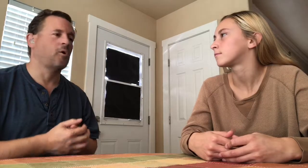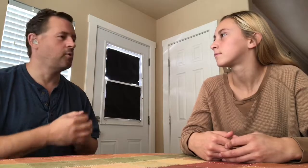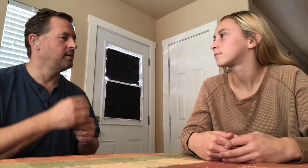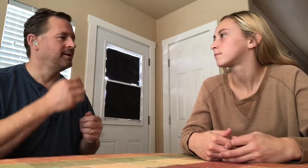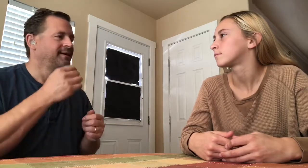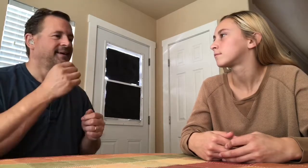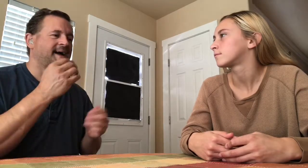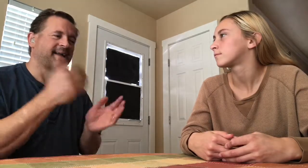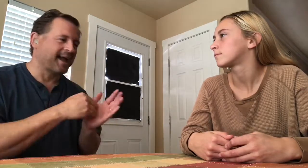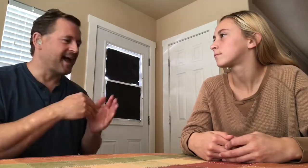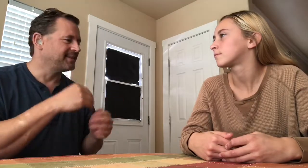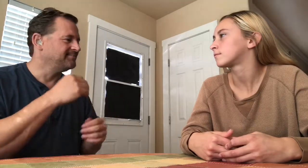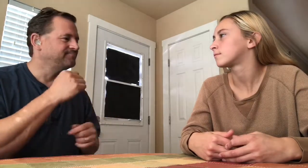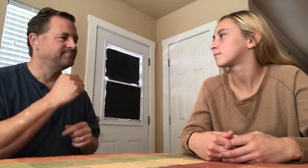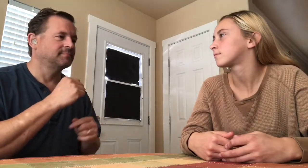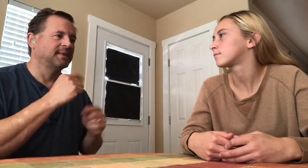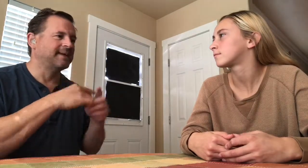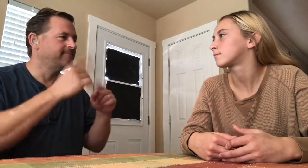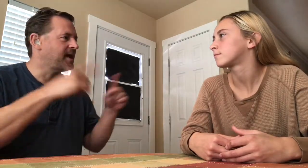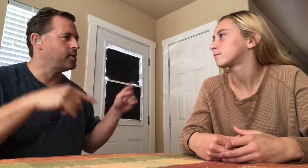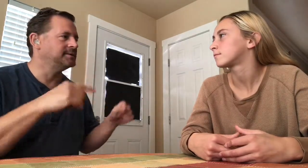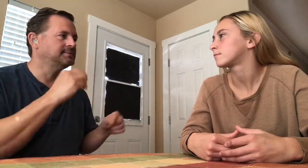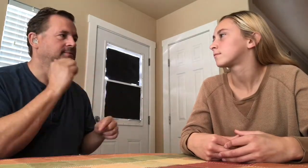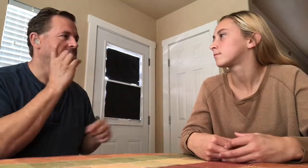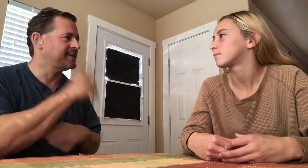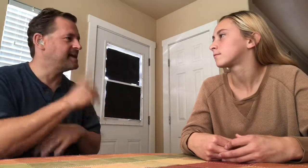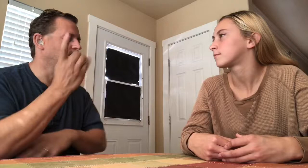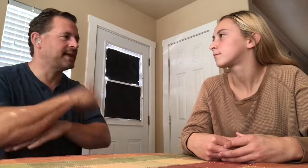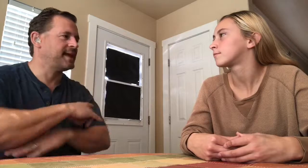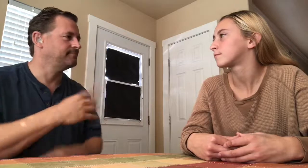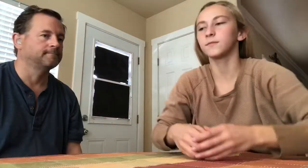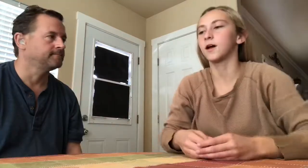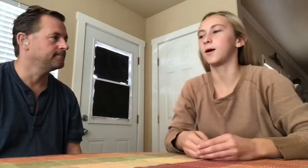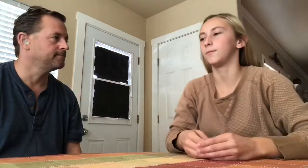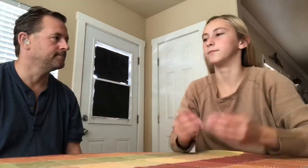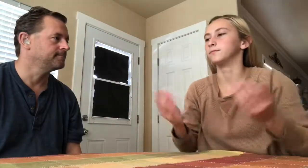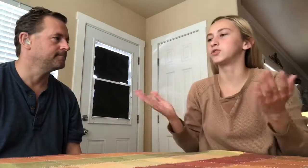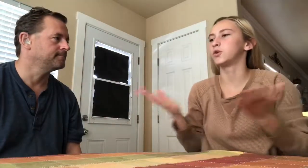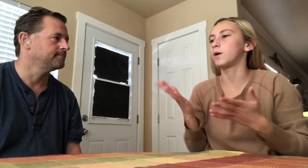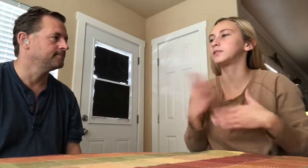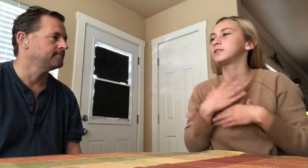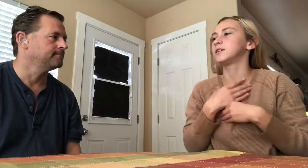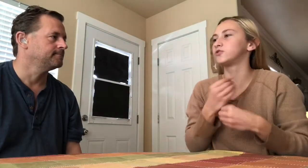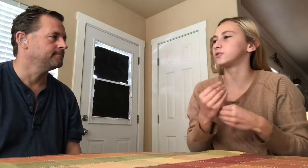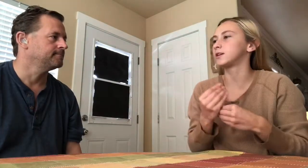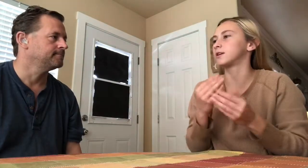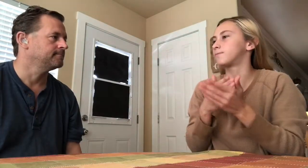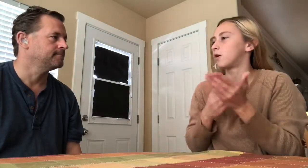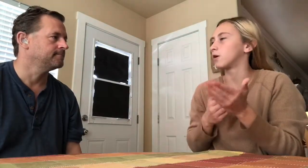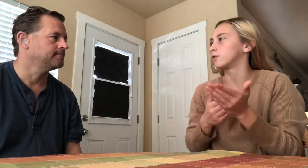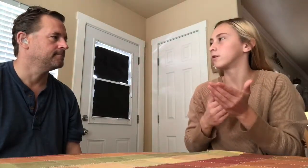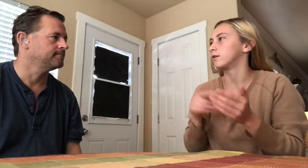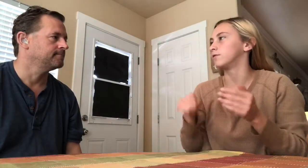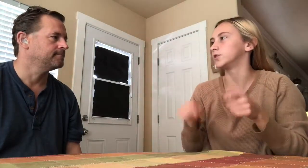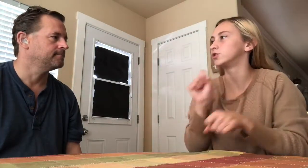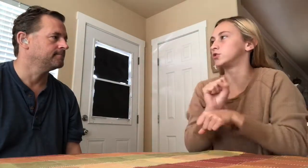So again, it varies day to day. So what's an interesting part of this